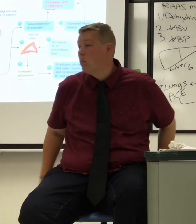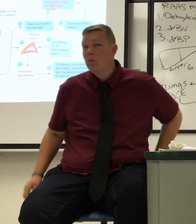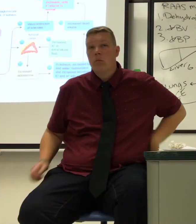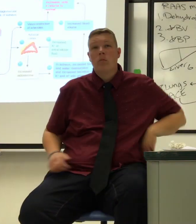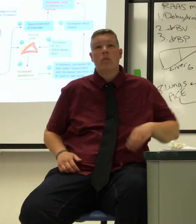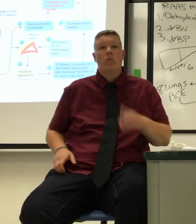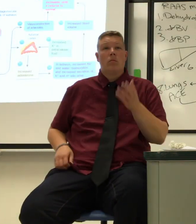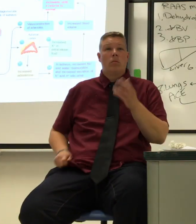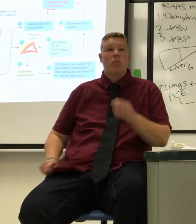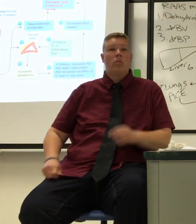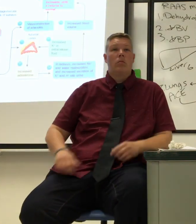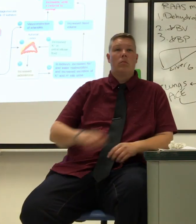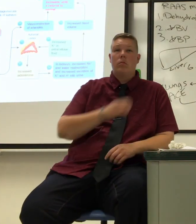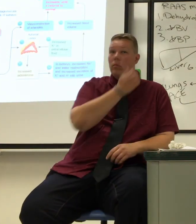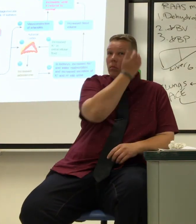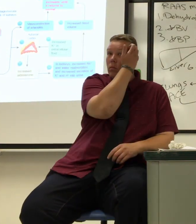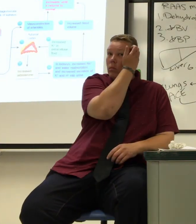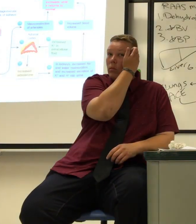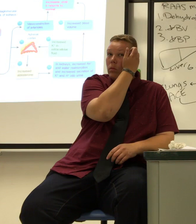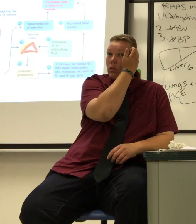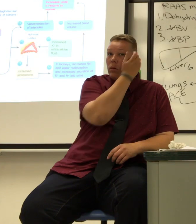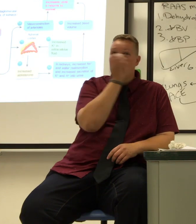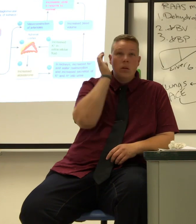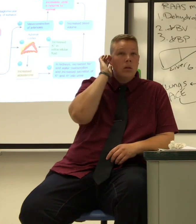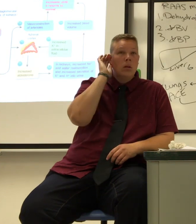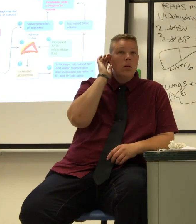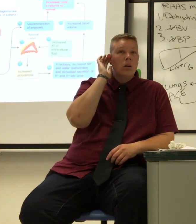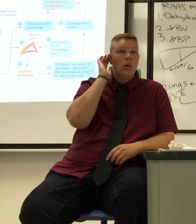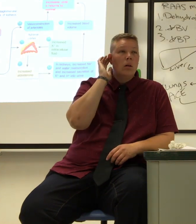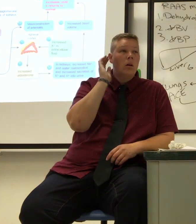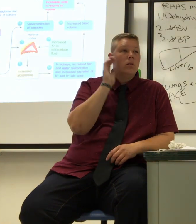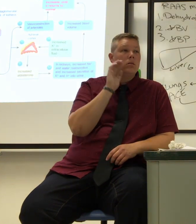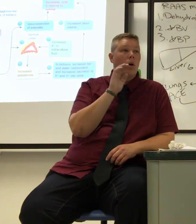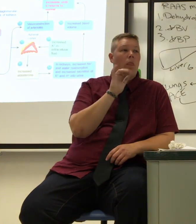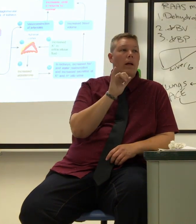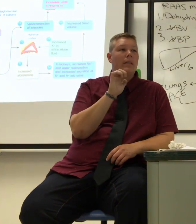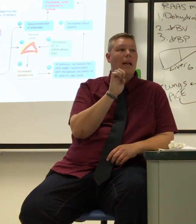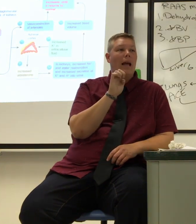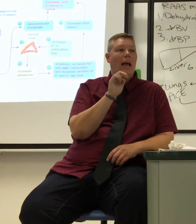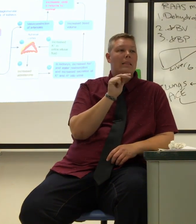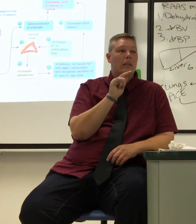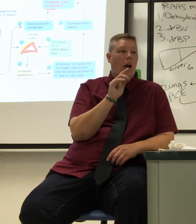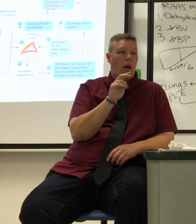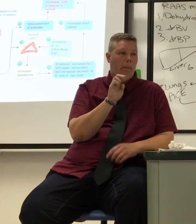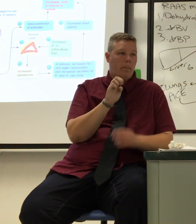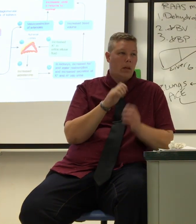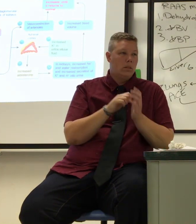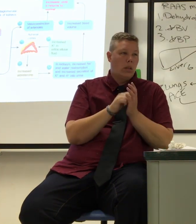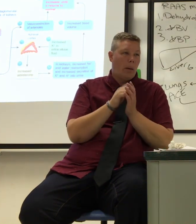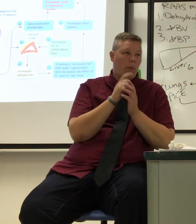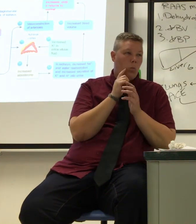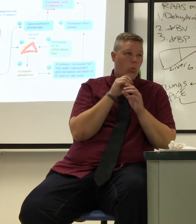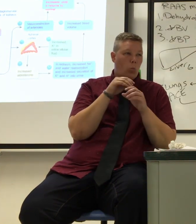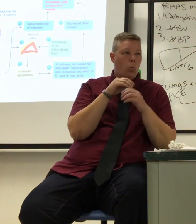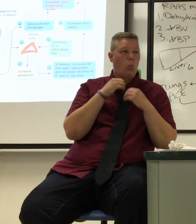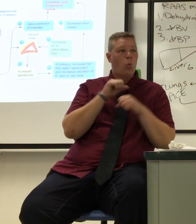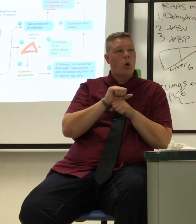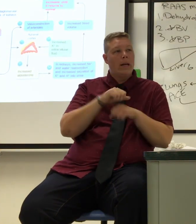Yeah. So ACE is in the lung? Yeah, it's an enzyme that works in the lung capillaries. That is